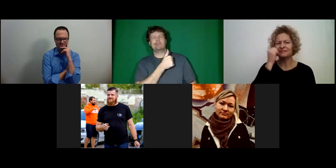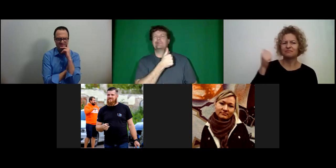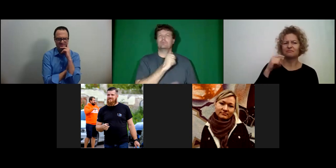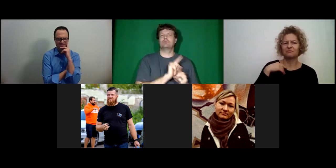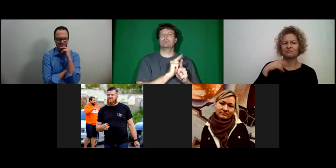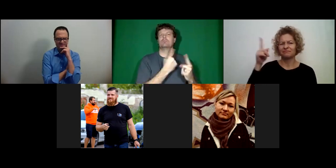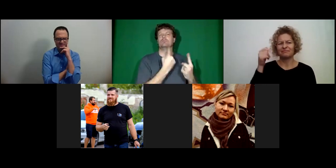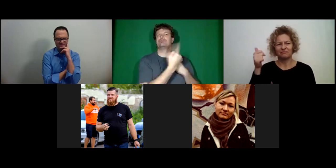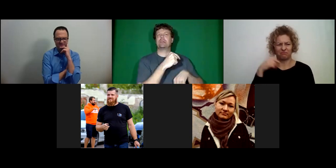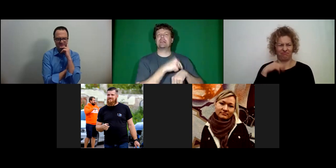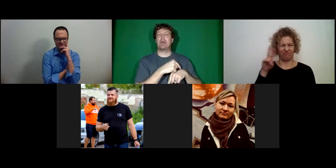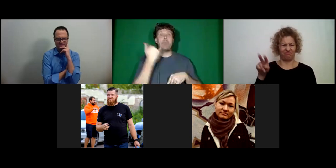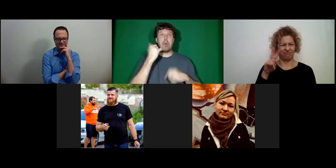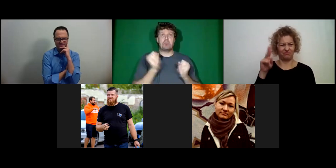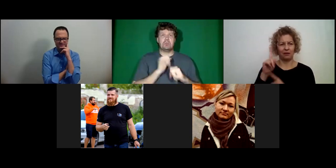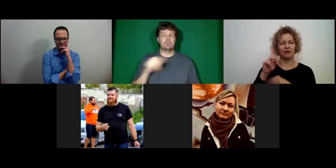"Huh?" And I'm like, "I'll tell you later."